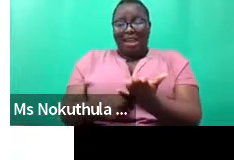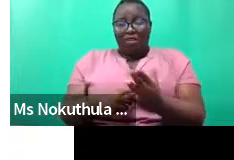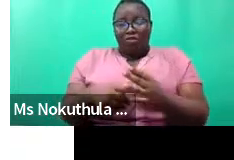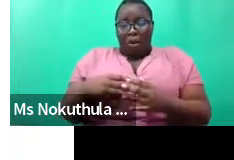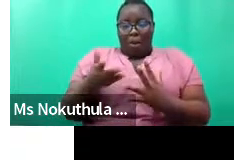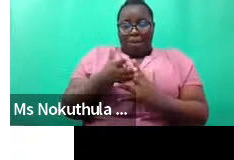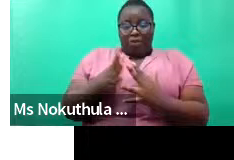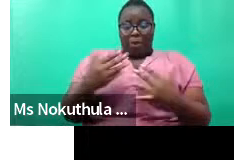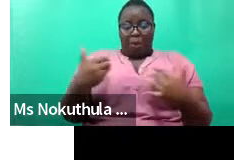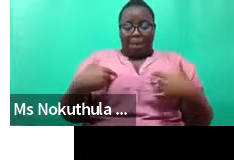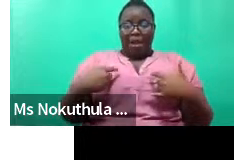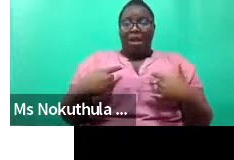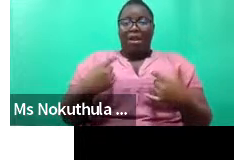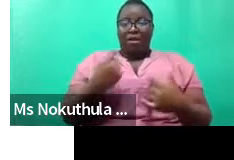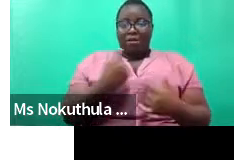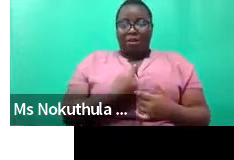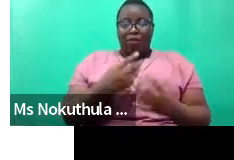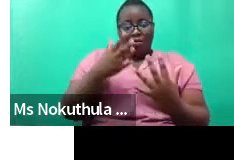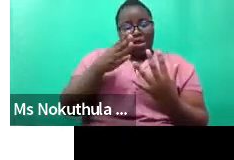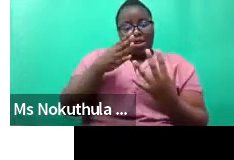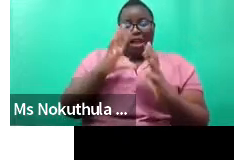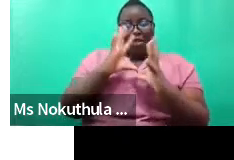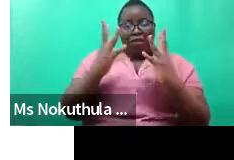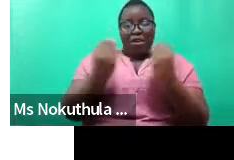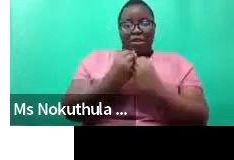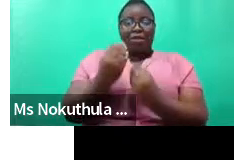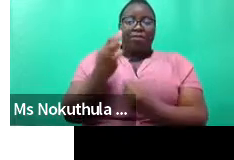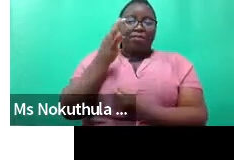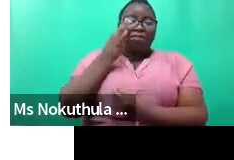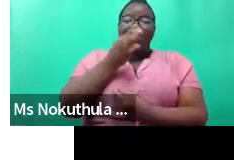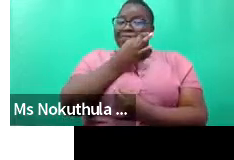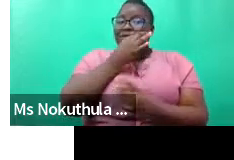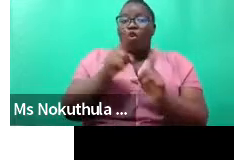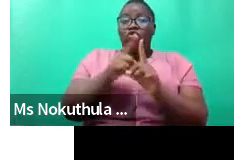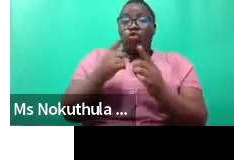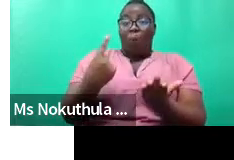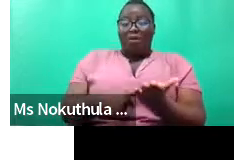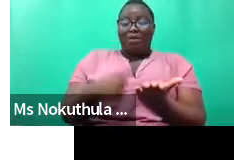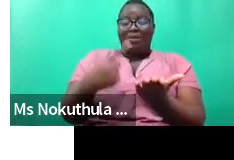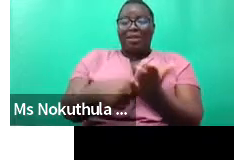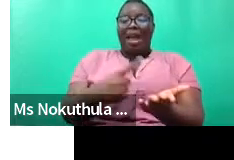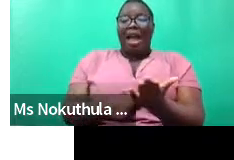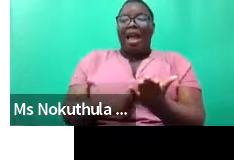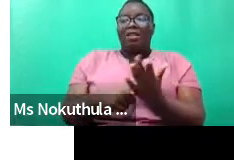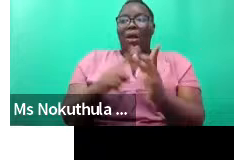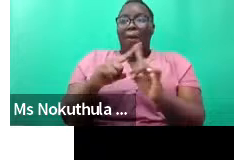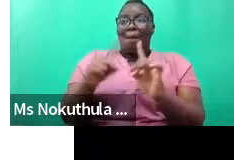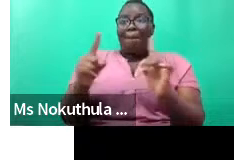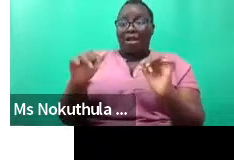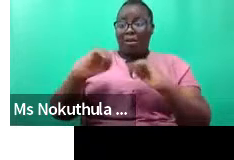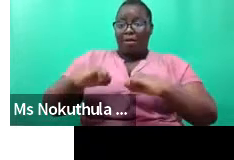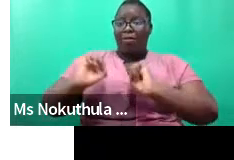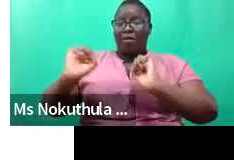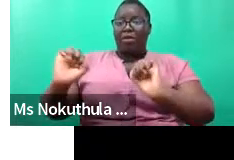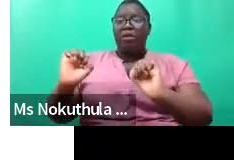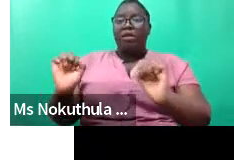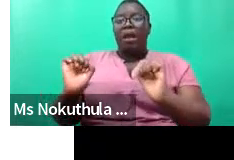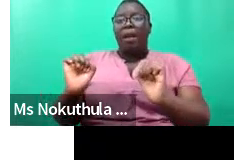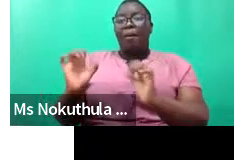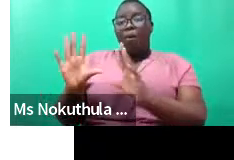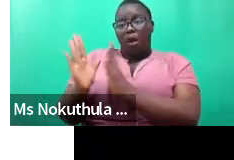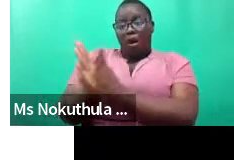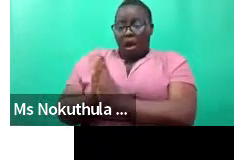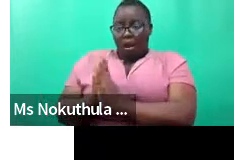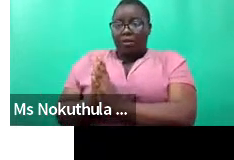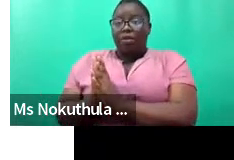was discussed without their permission. And anonymity. I ensured the participants' anonymity by